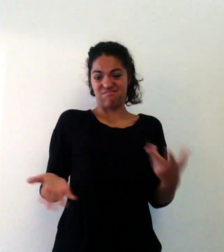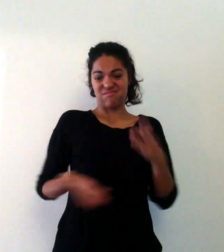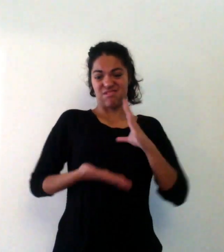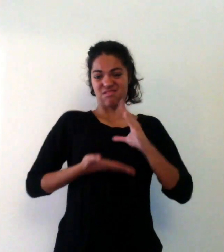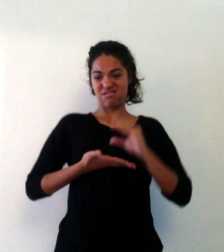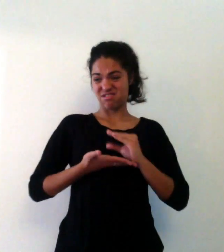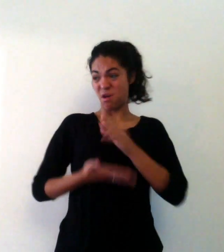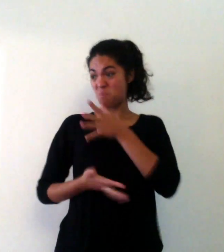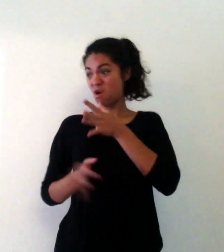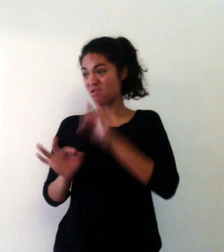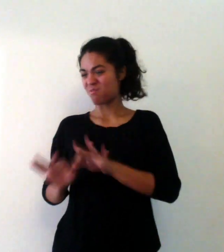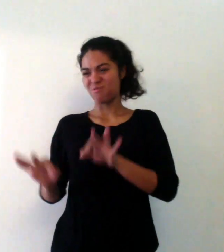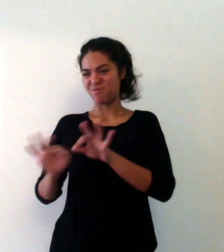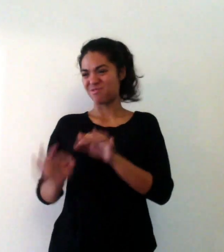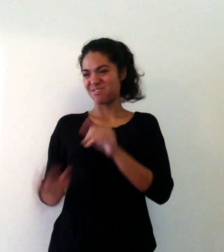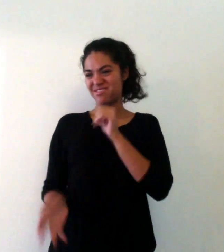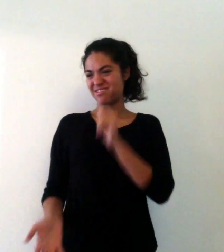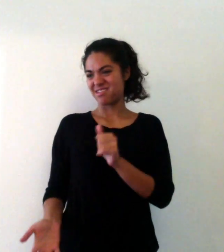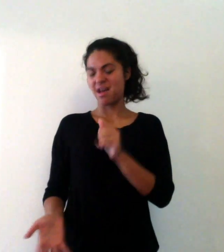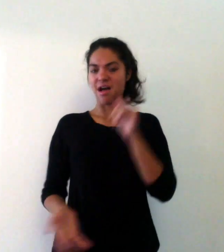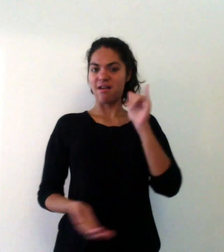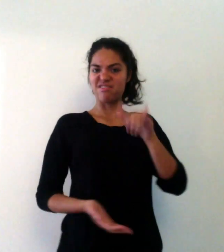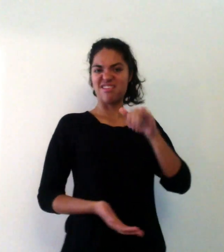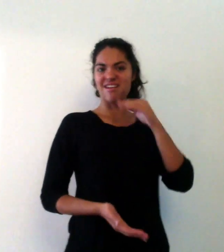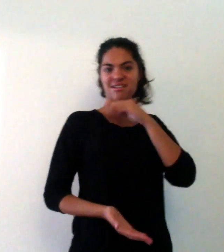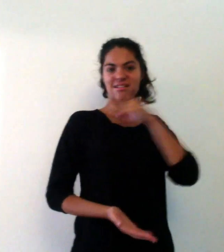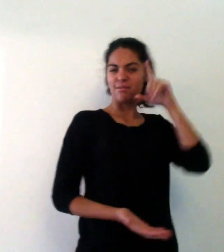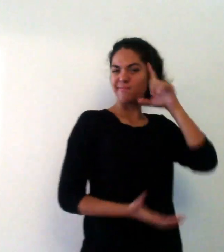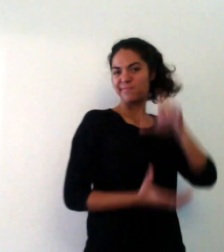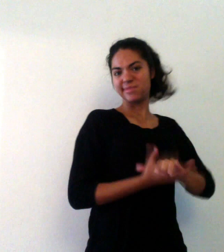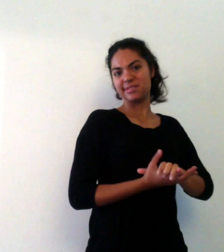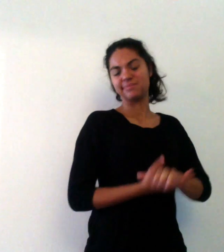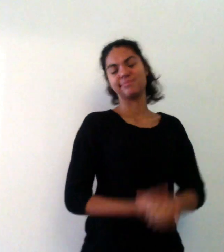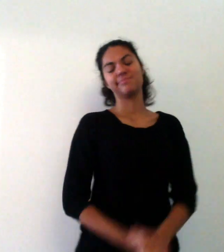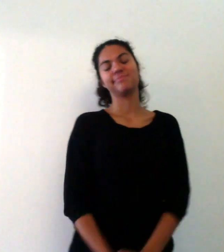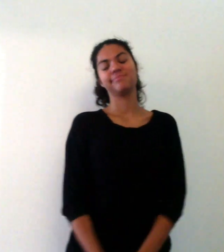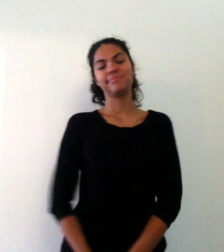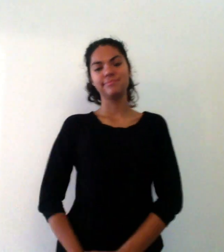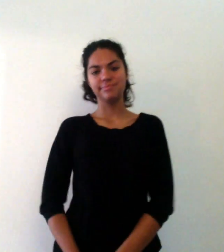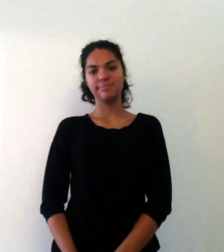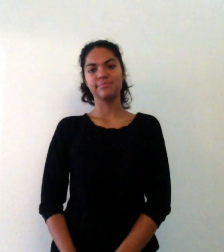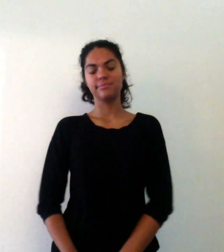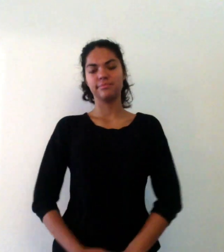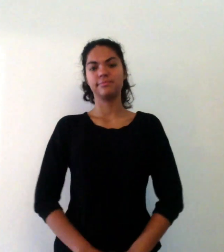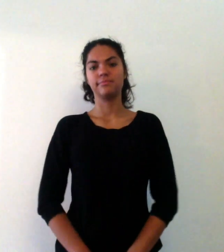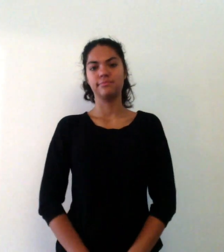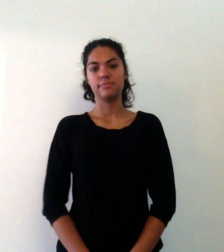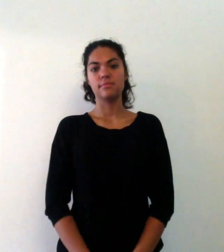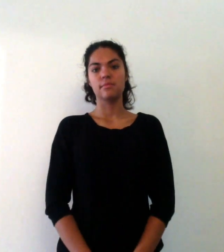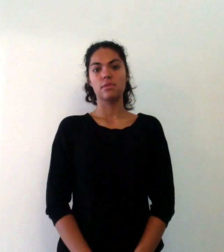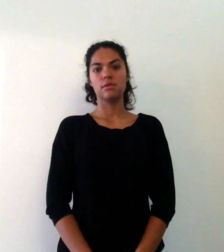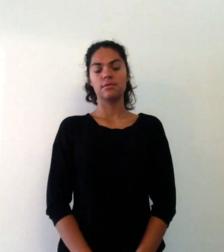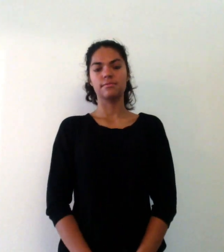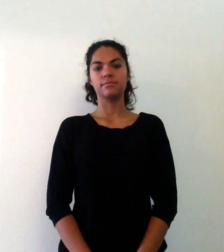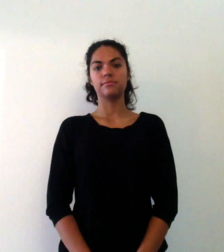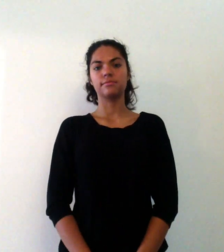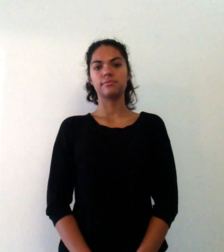Peter Kreeft, professor of philosophy, Boston College, in his book For Heaven's Sake, talks about the Baconian